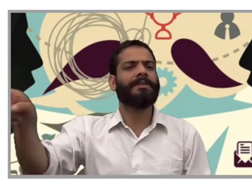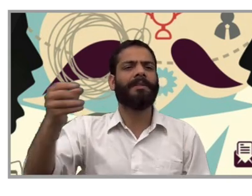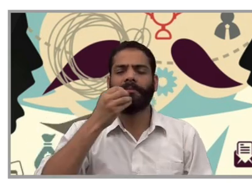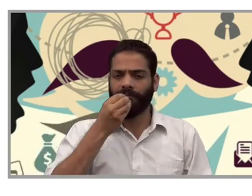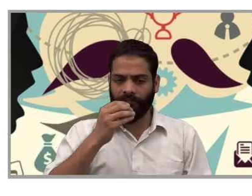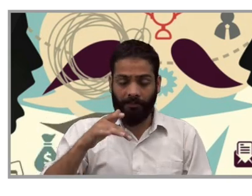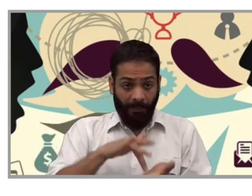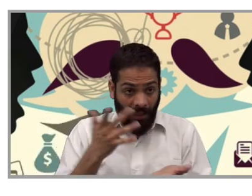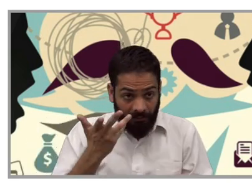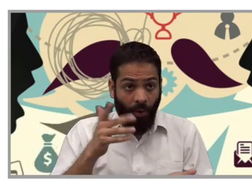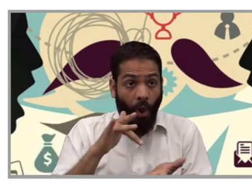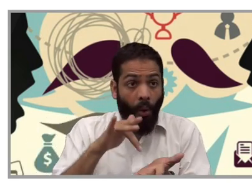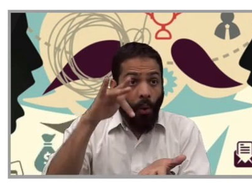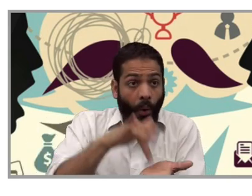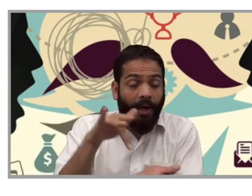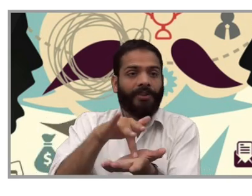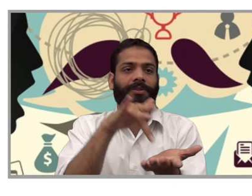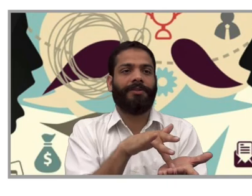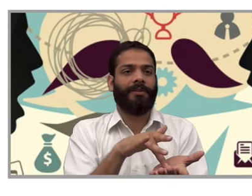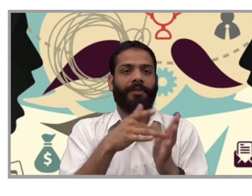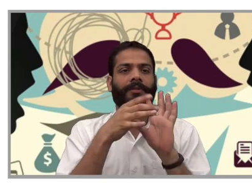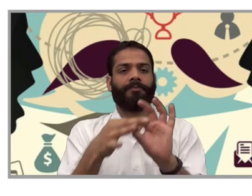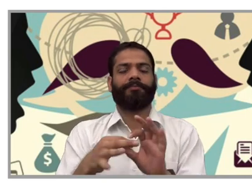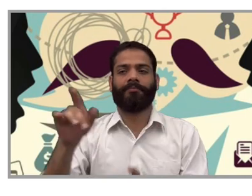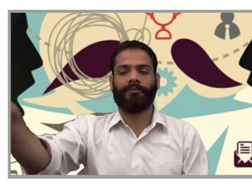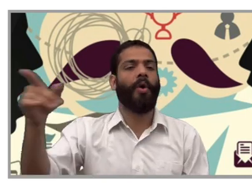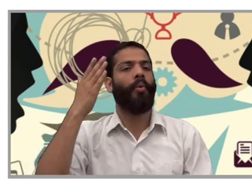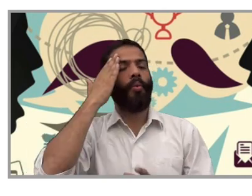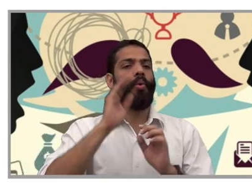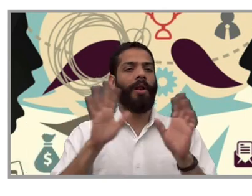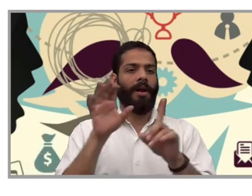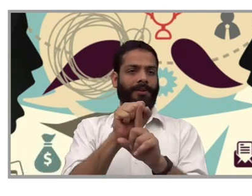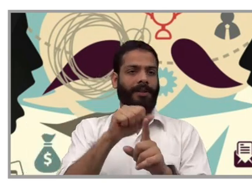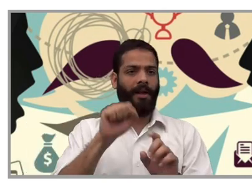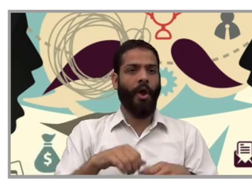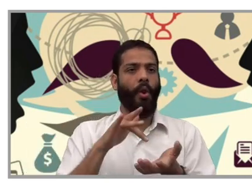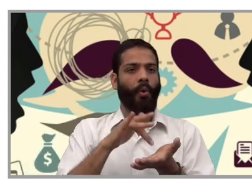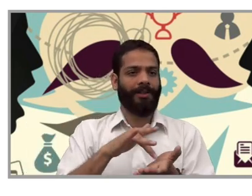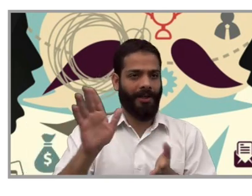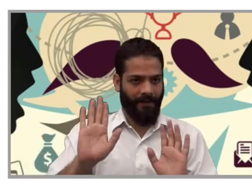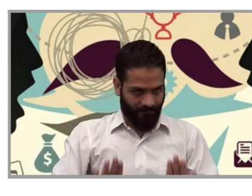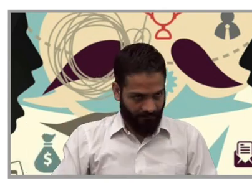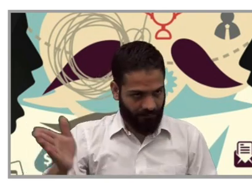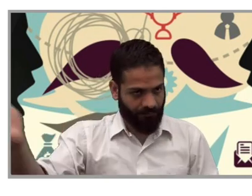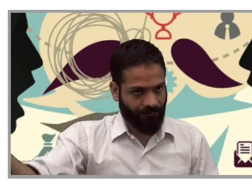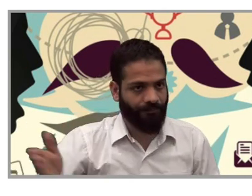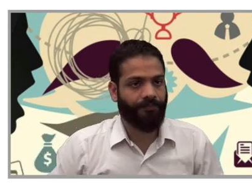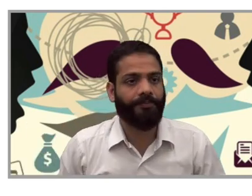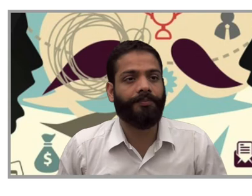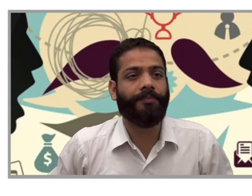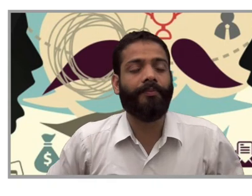realized through the grammatical relations of the verb. For example, I gave a mug to you. The positioning